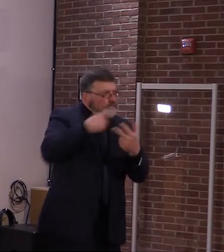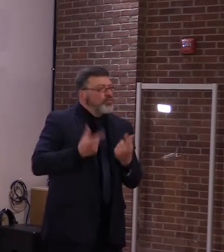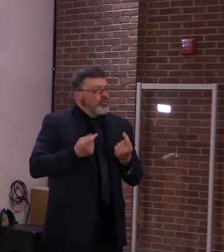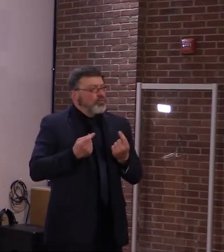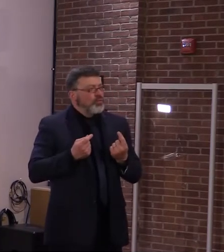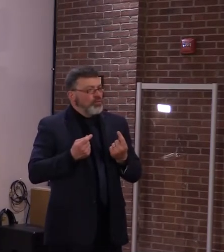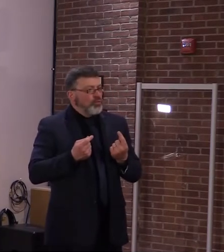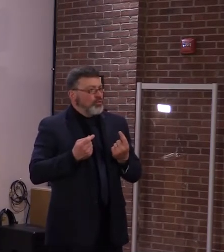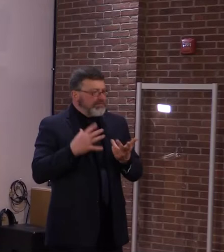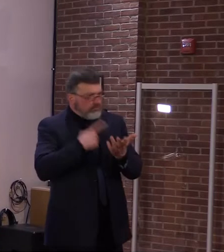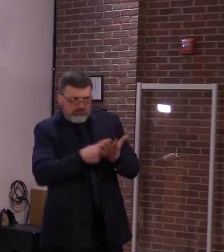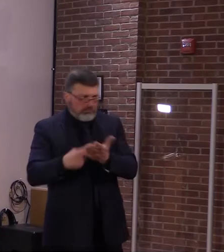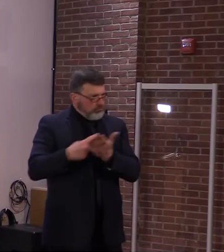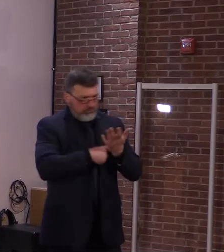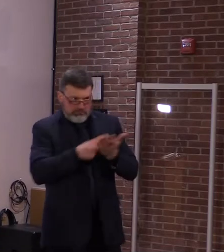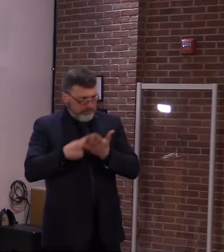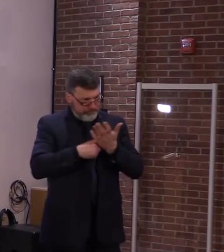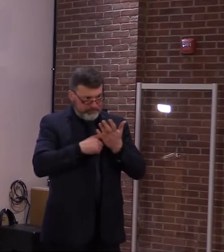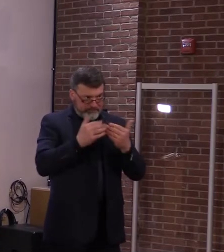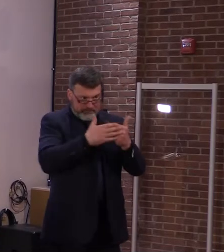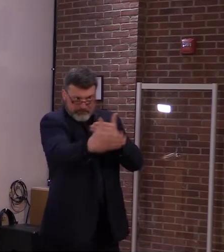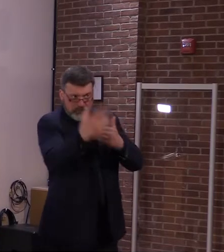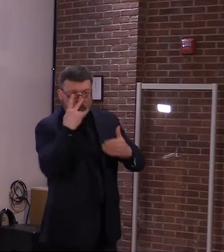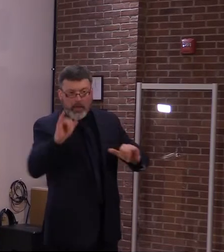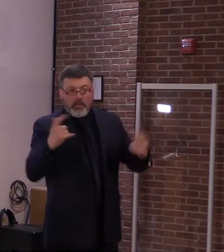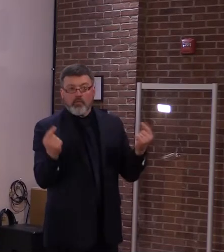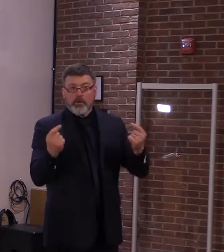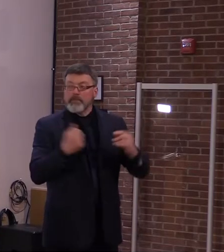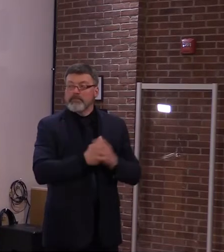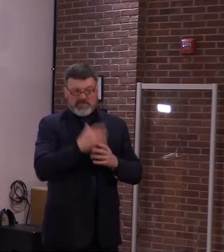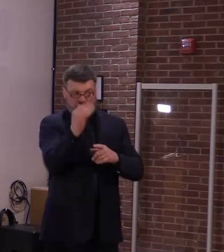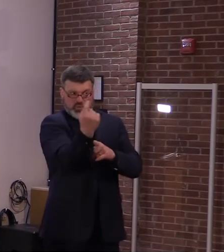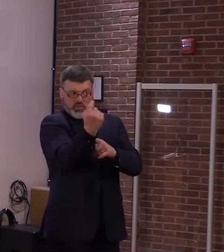Johnson & Johnson vaccine.